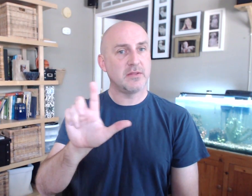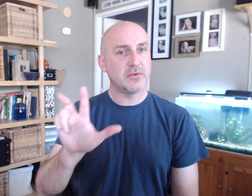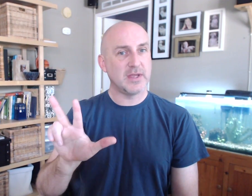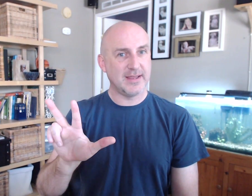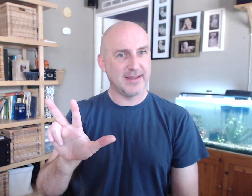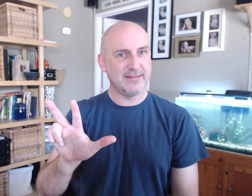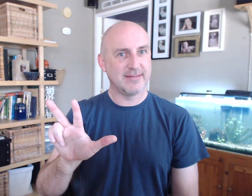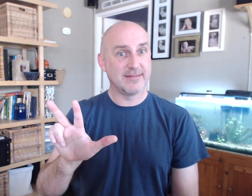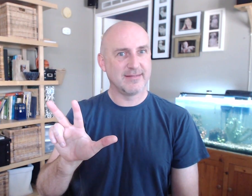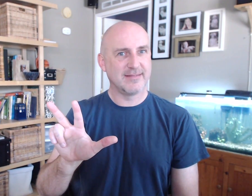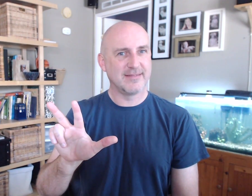23,